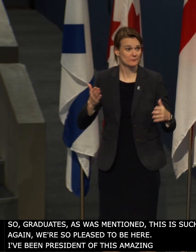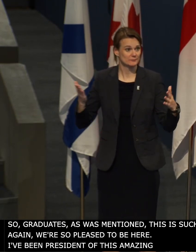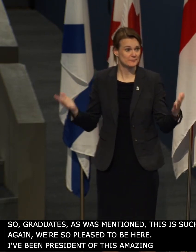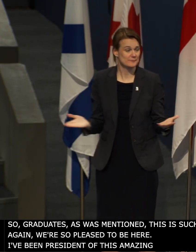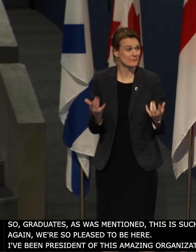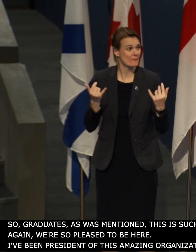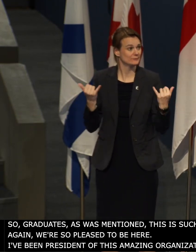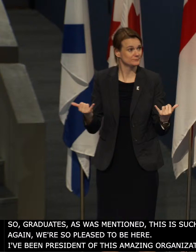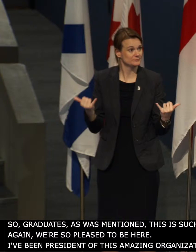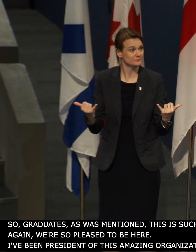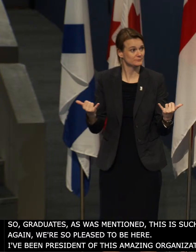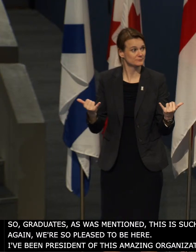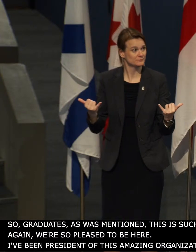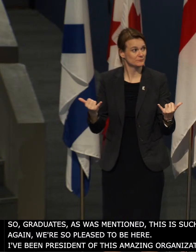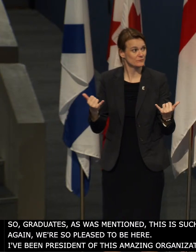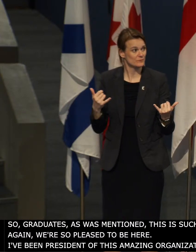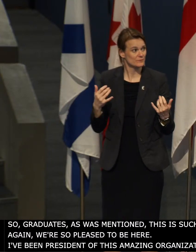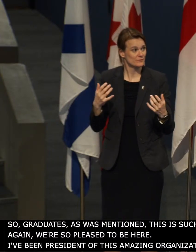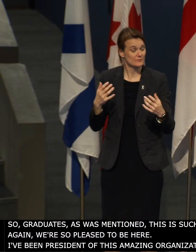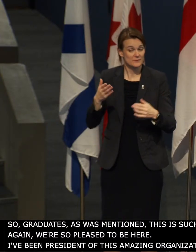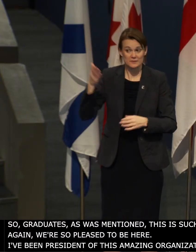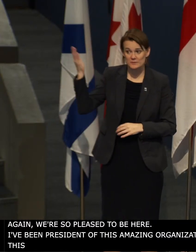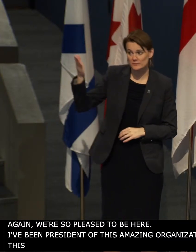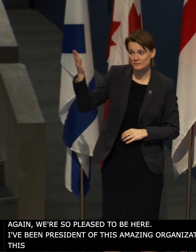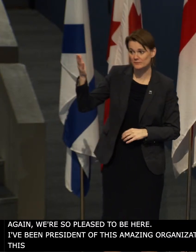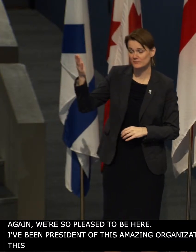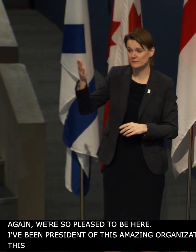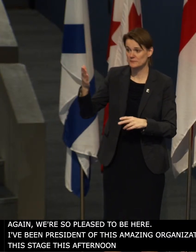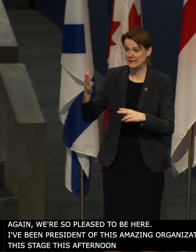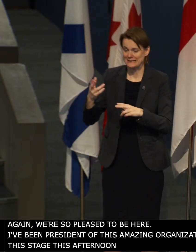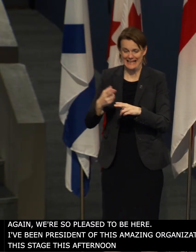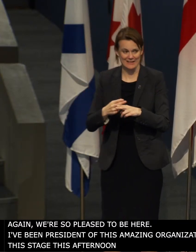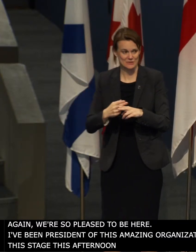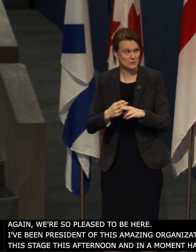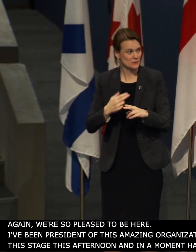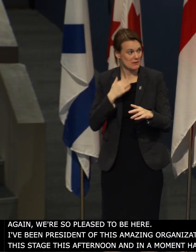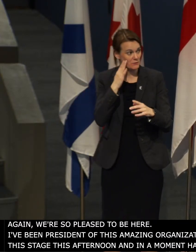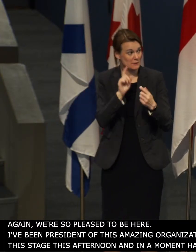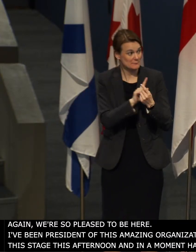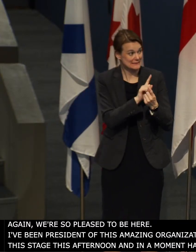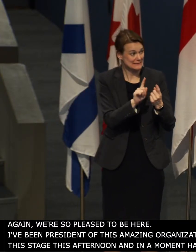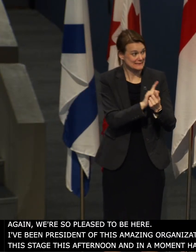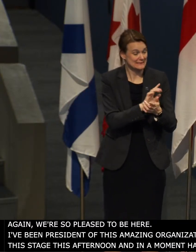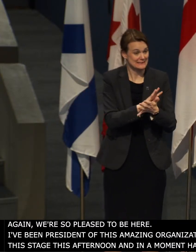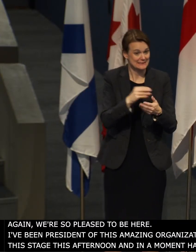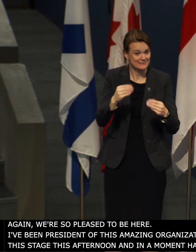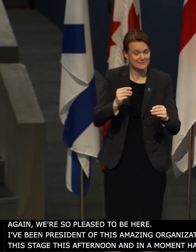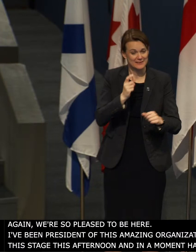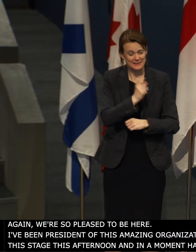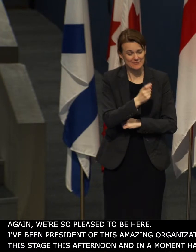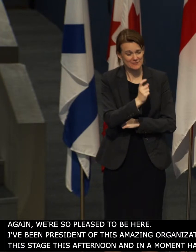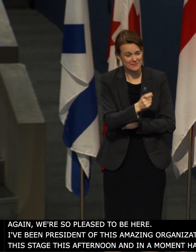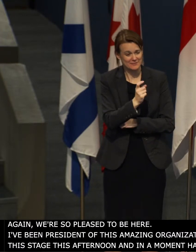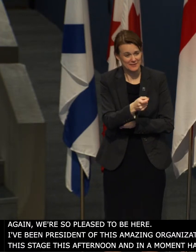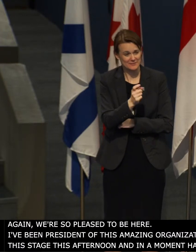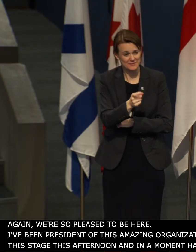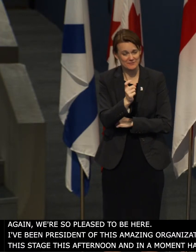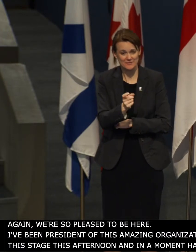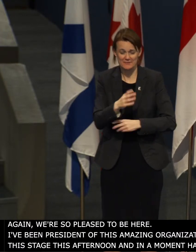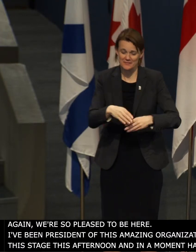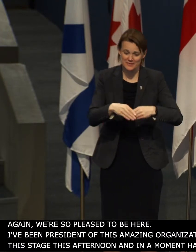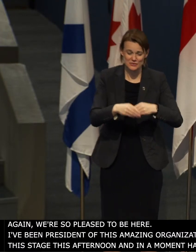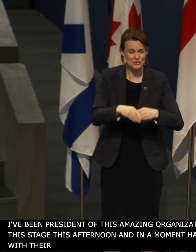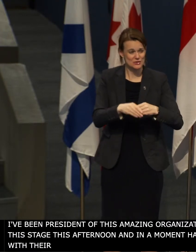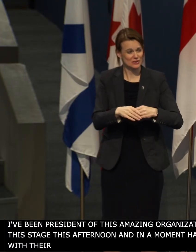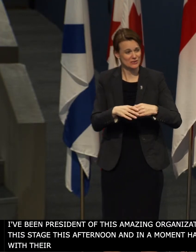this afternoon, and in a moment have the honor of presenting each one of our graduates with their credential, be able to shake their